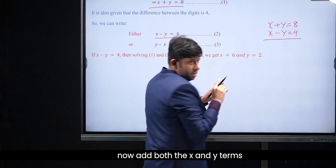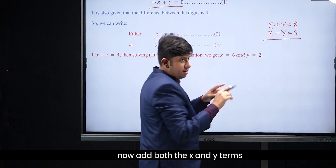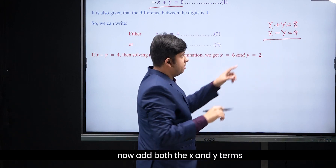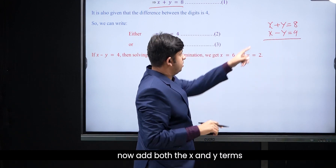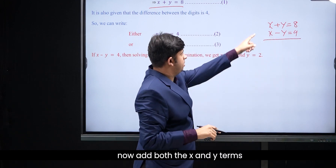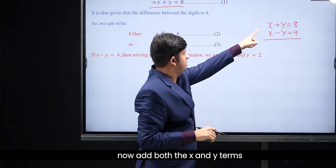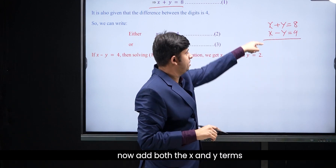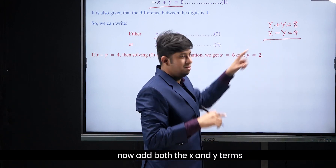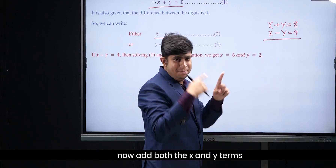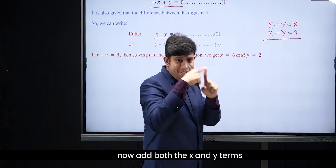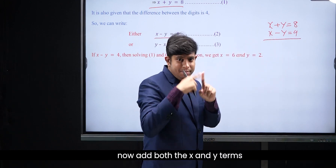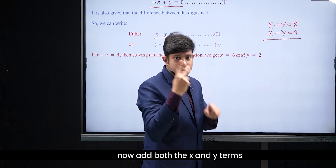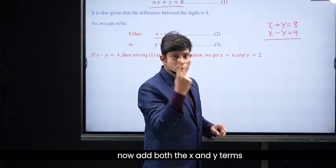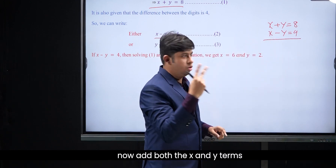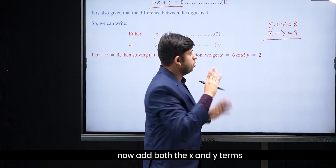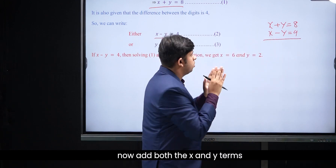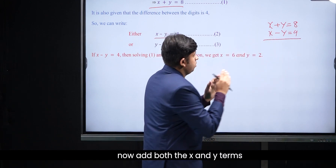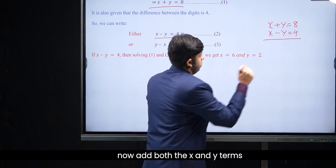Now add both the x and y terms.